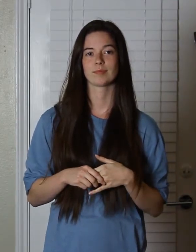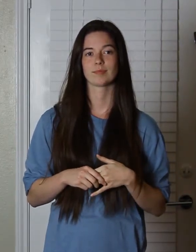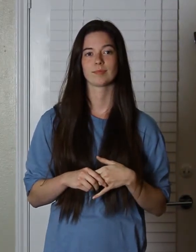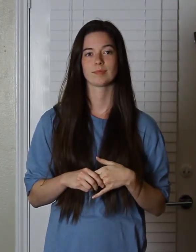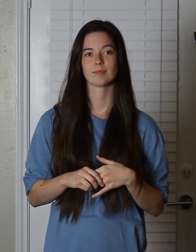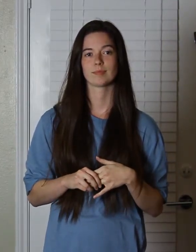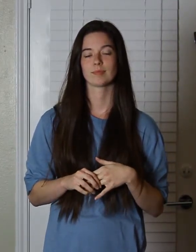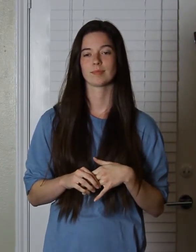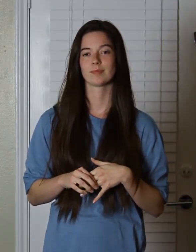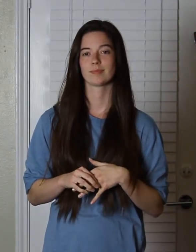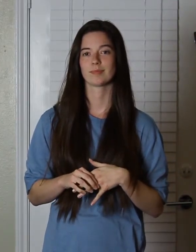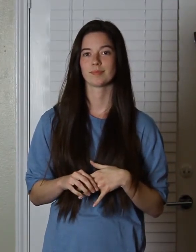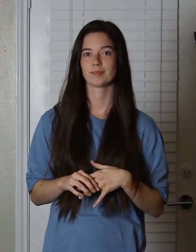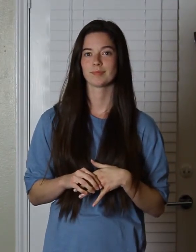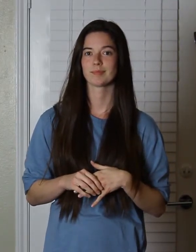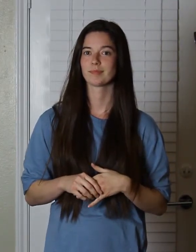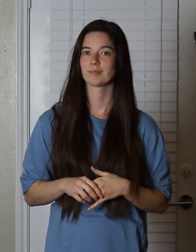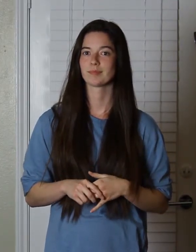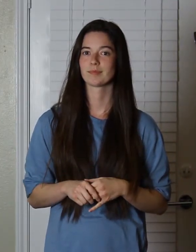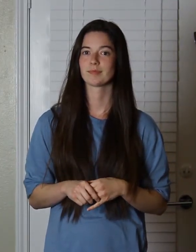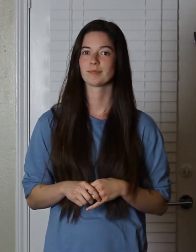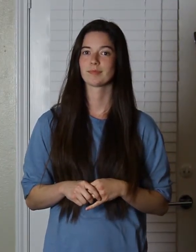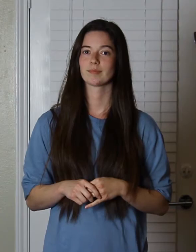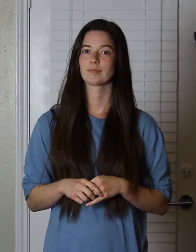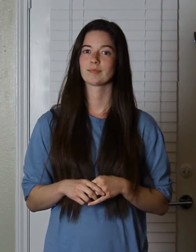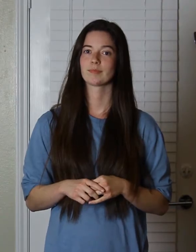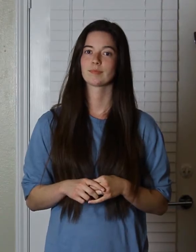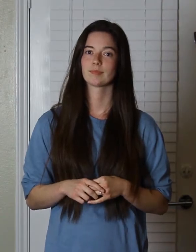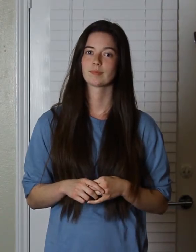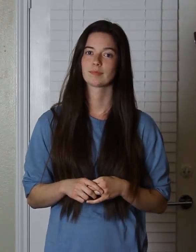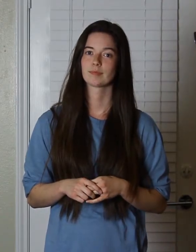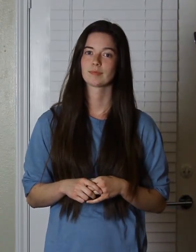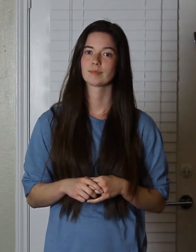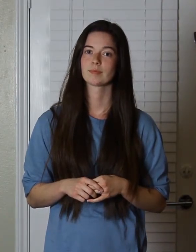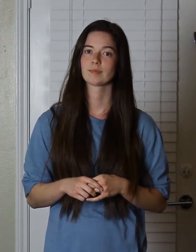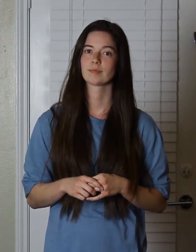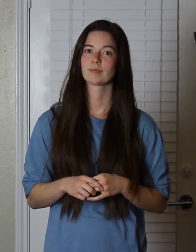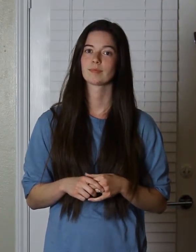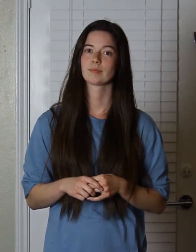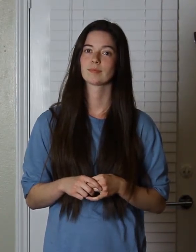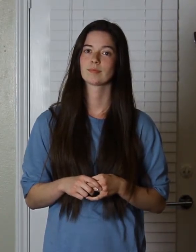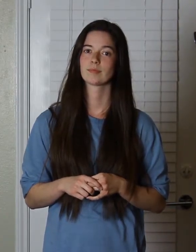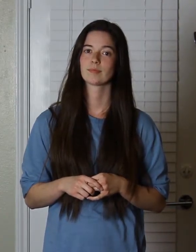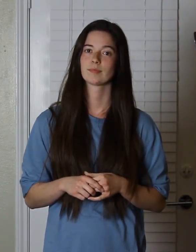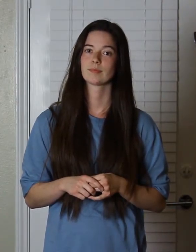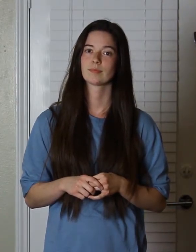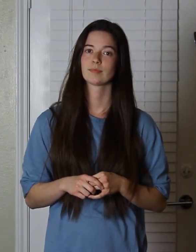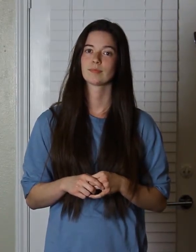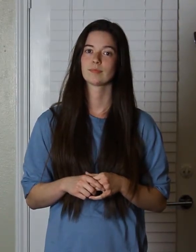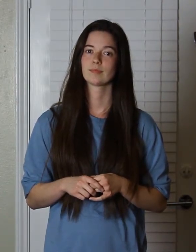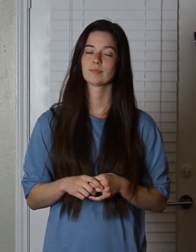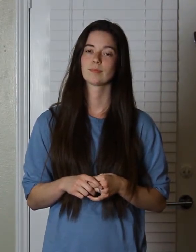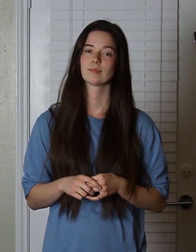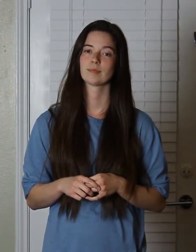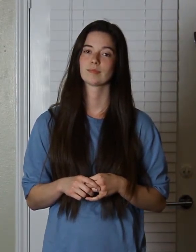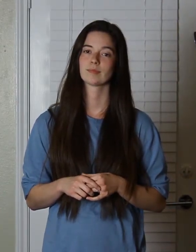Earth is covered by water. But it's true. The same water just keeps going around and around in what we call the water